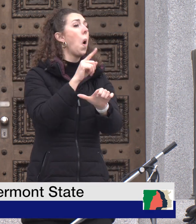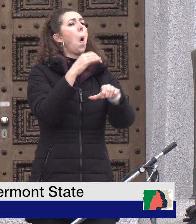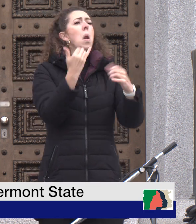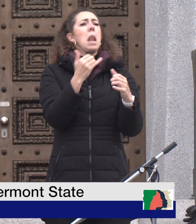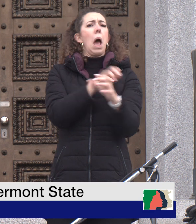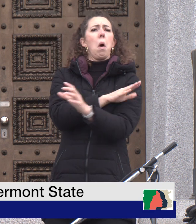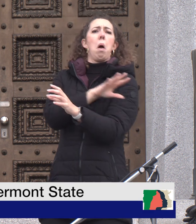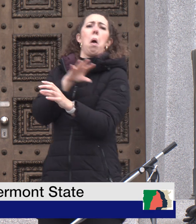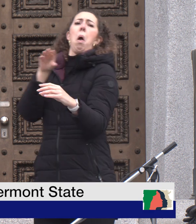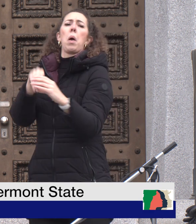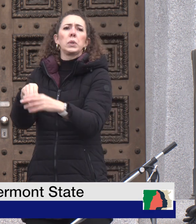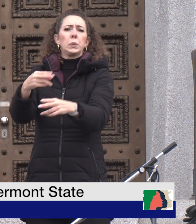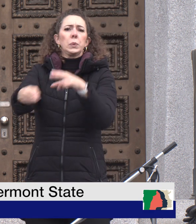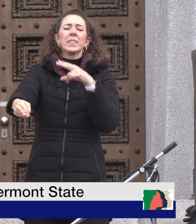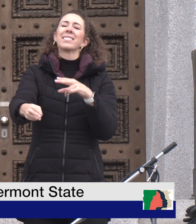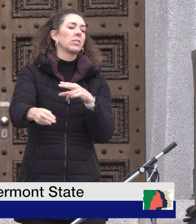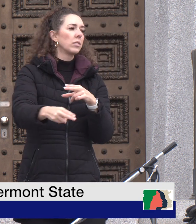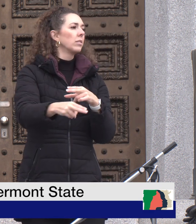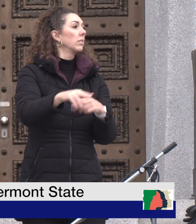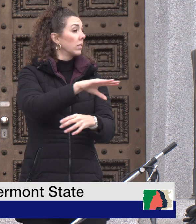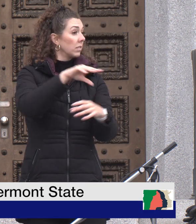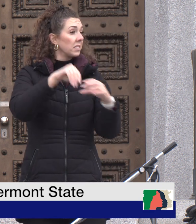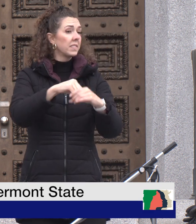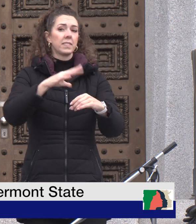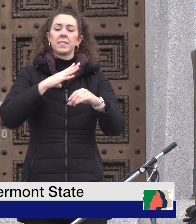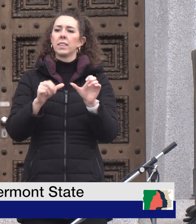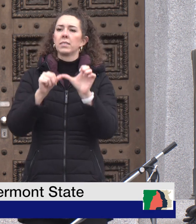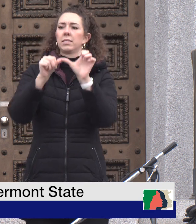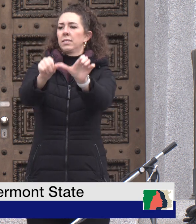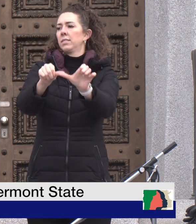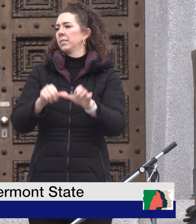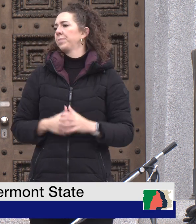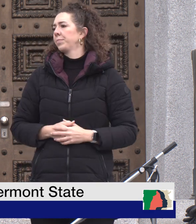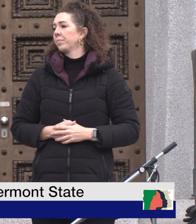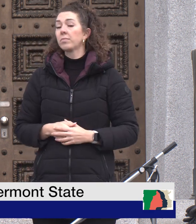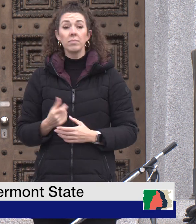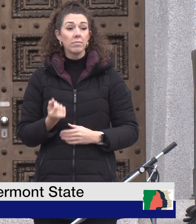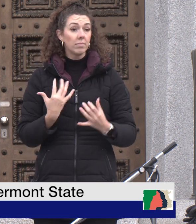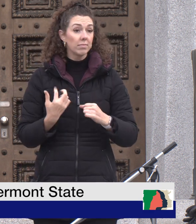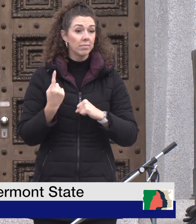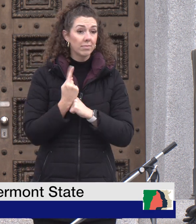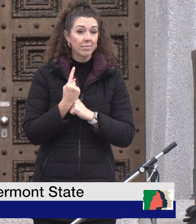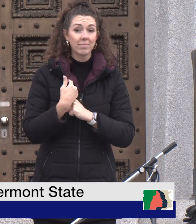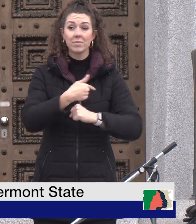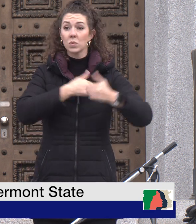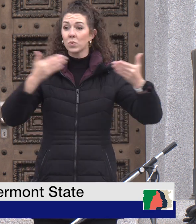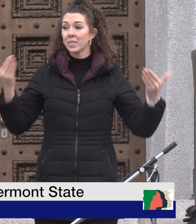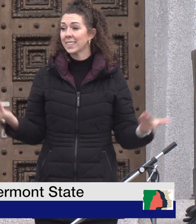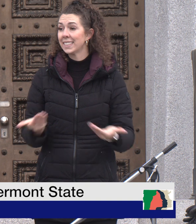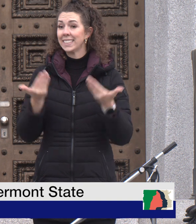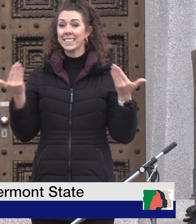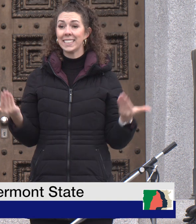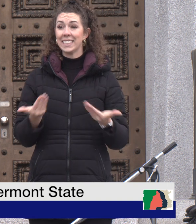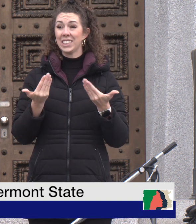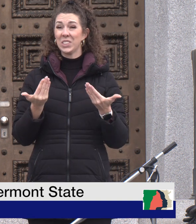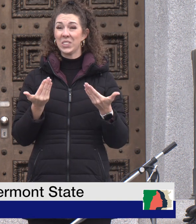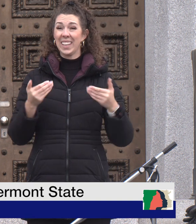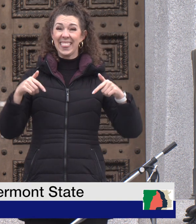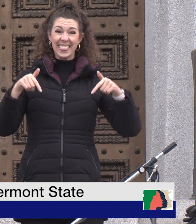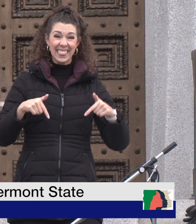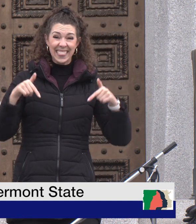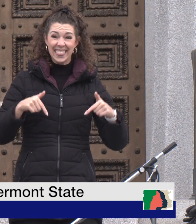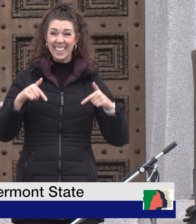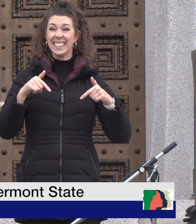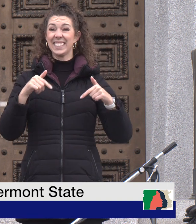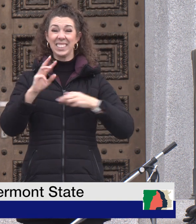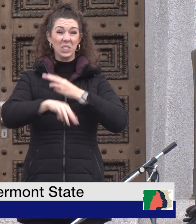the right side of history. We are in this moment today, challenged in the ways that we are,